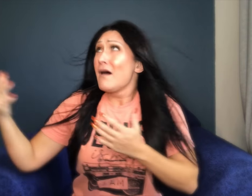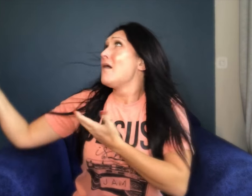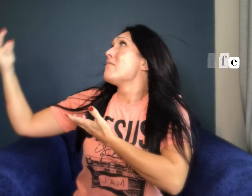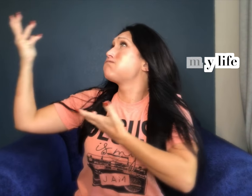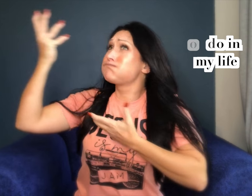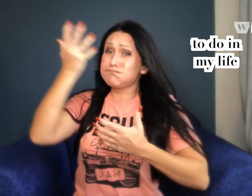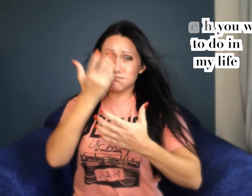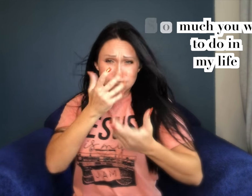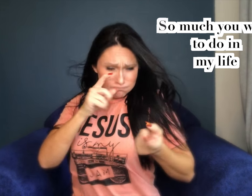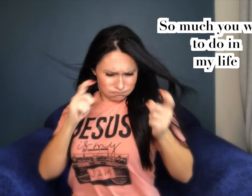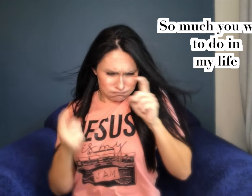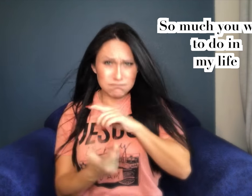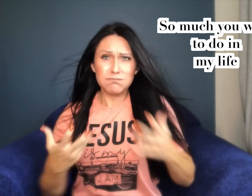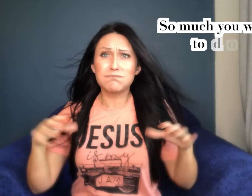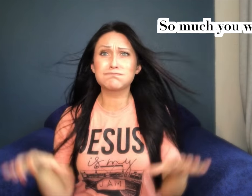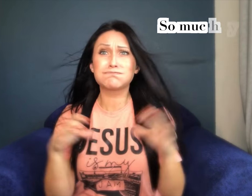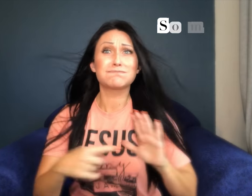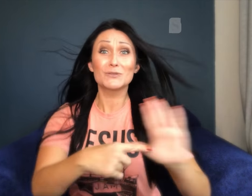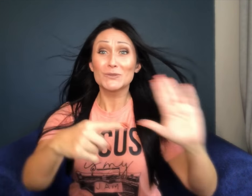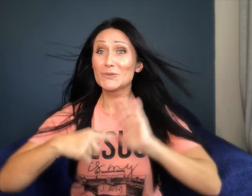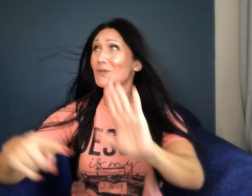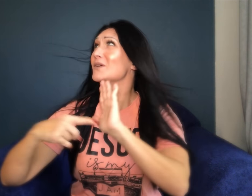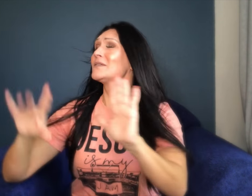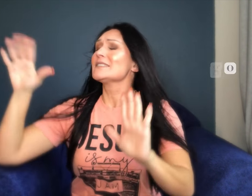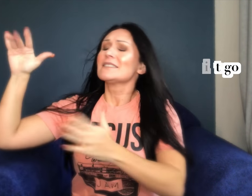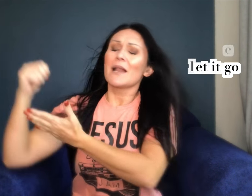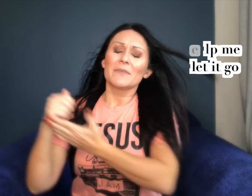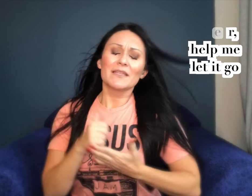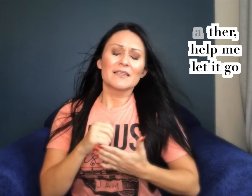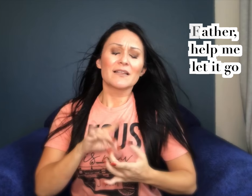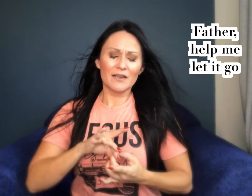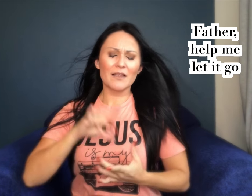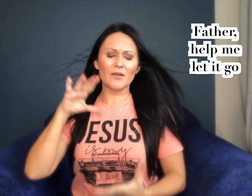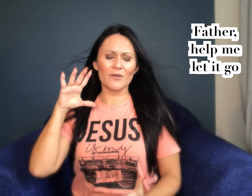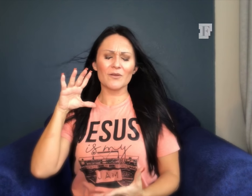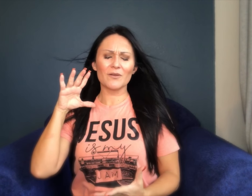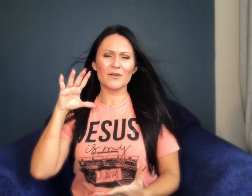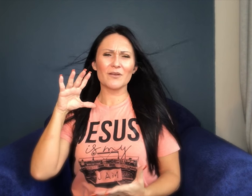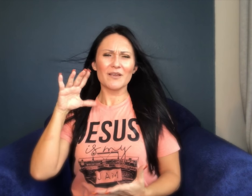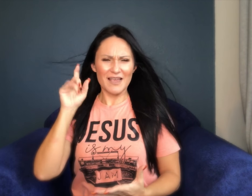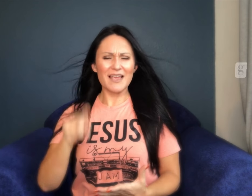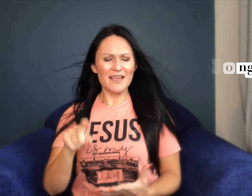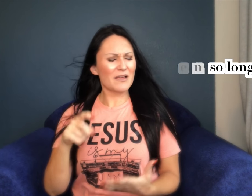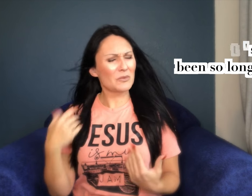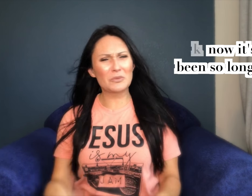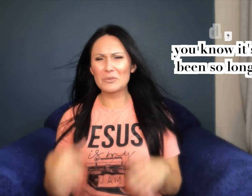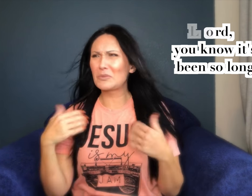so much you want to do with my life. Father, help me let it go. Lord, you know it's